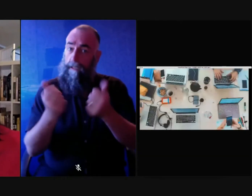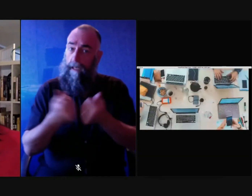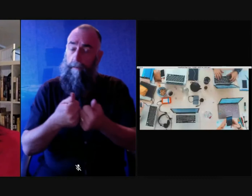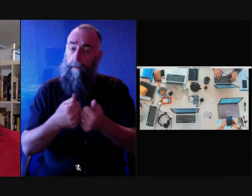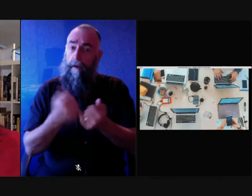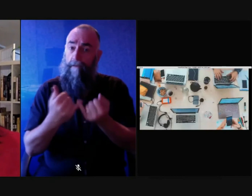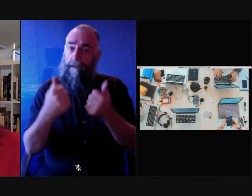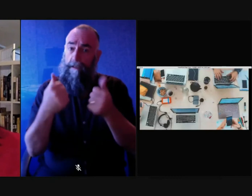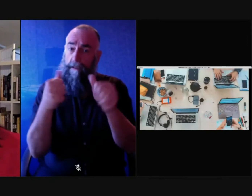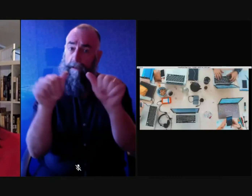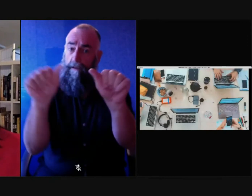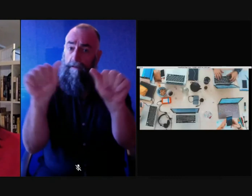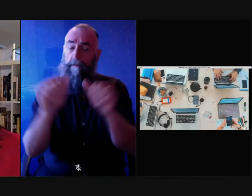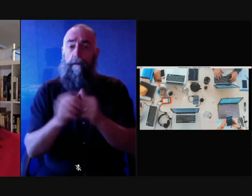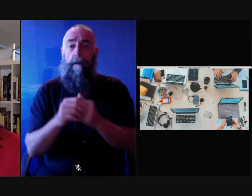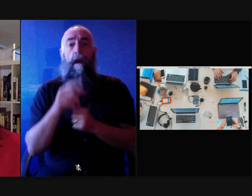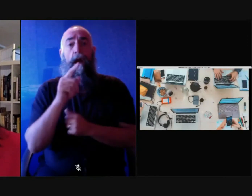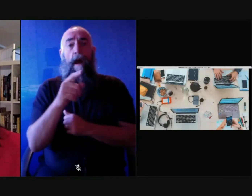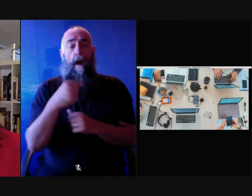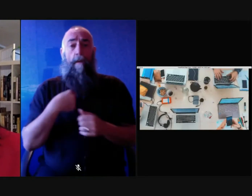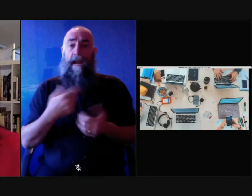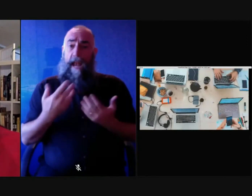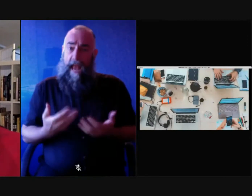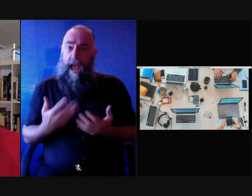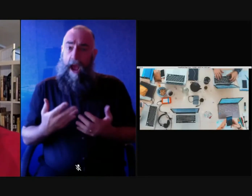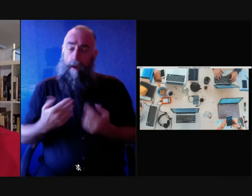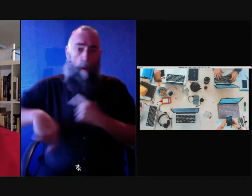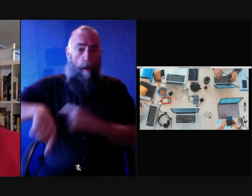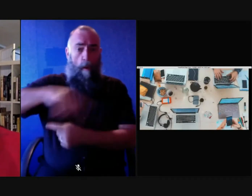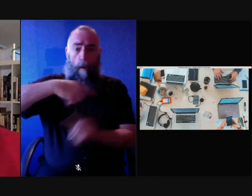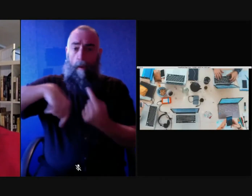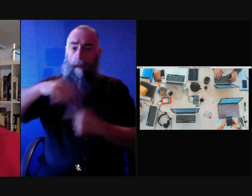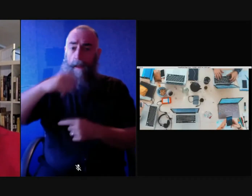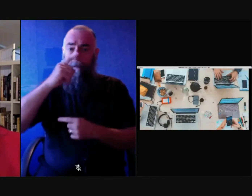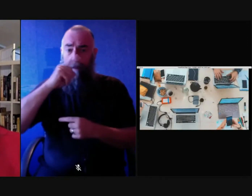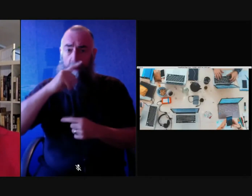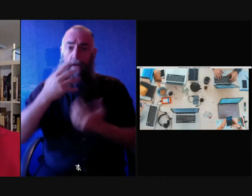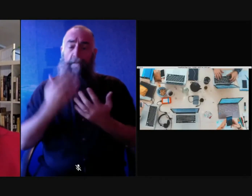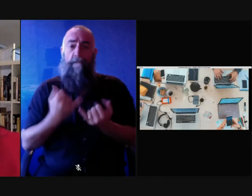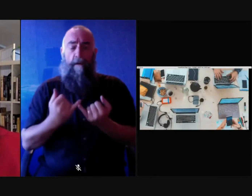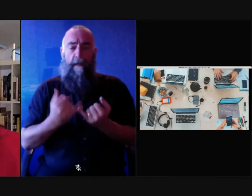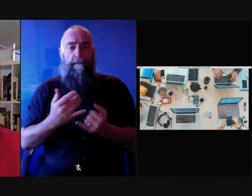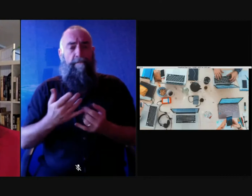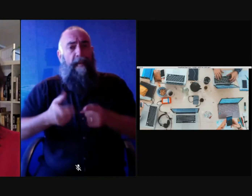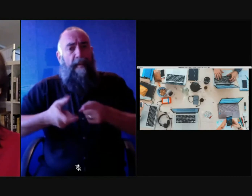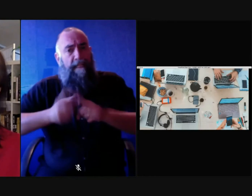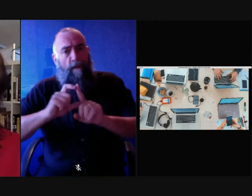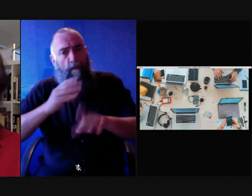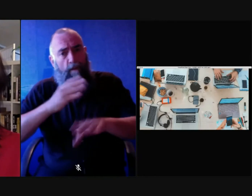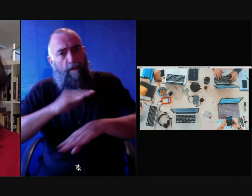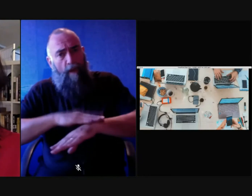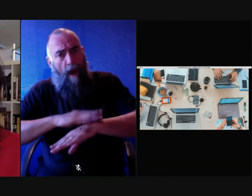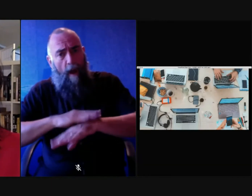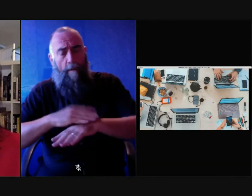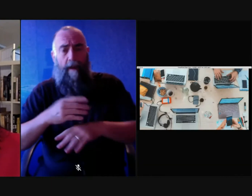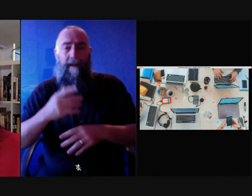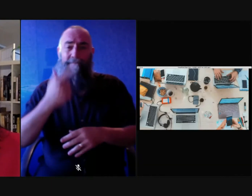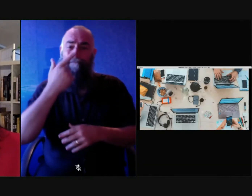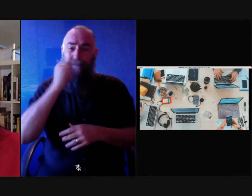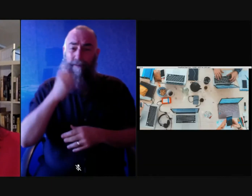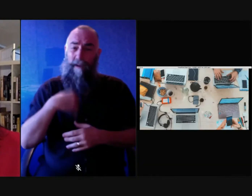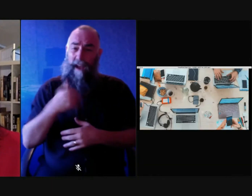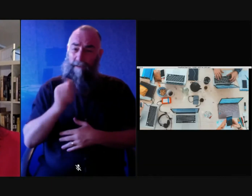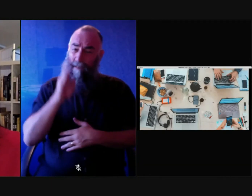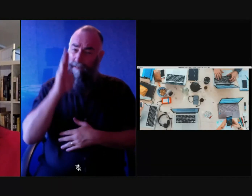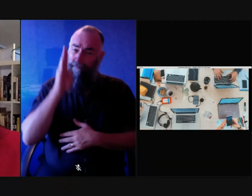having to have some pretty difficult and frank conversations with the people that we work with and the people that work for us